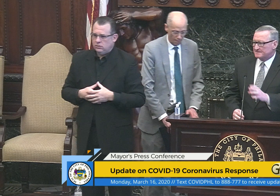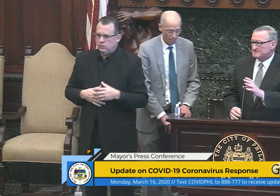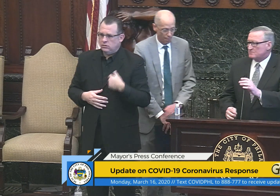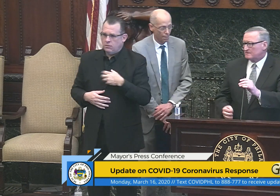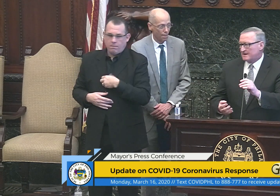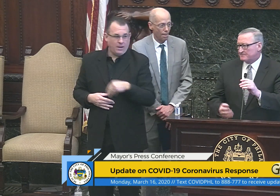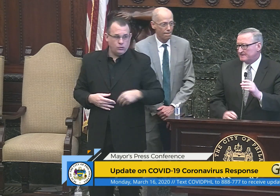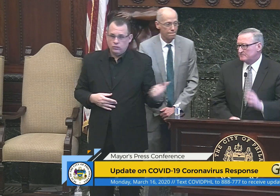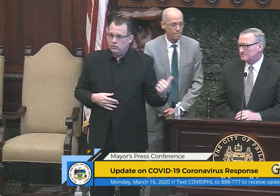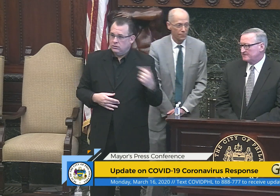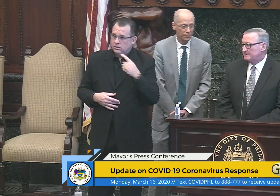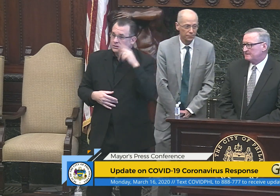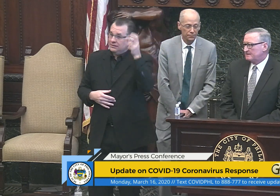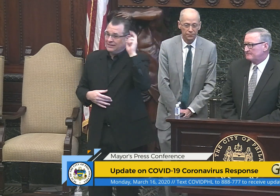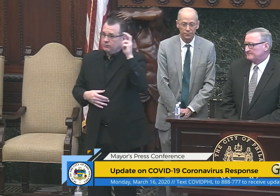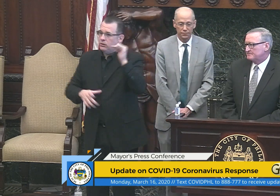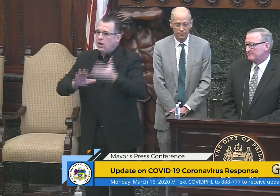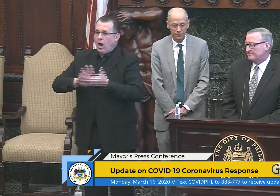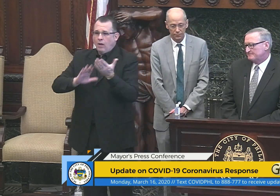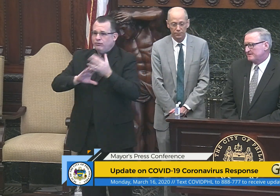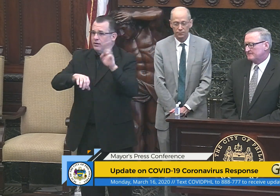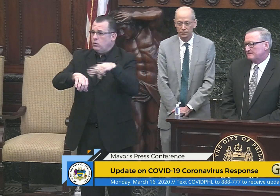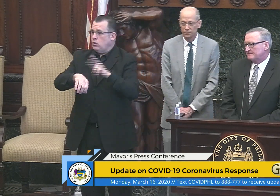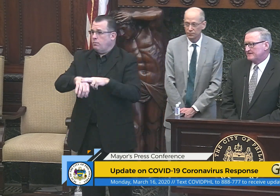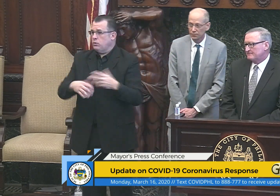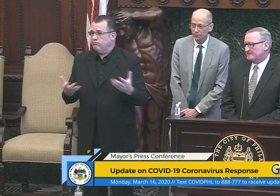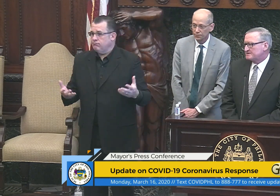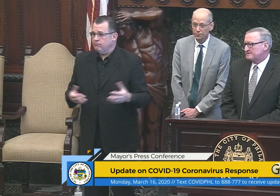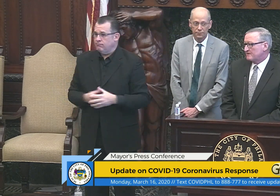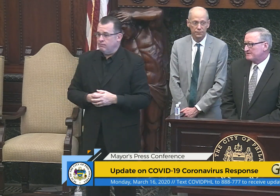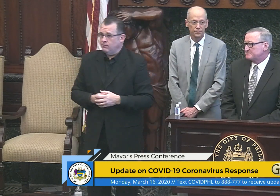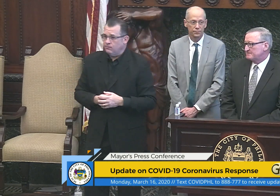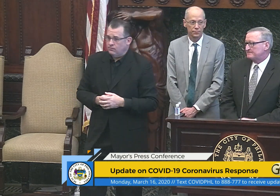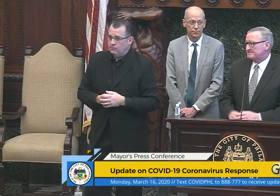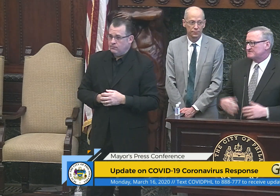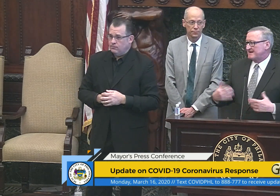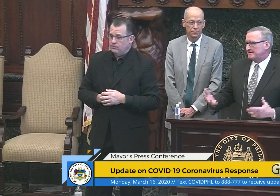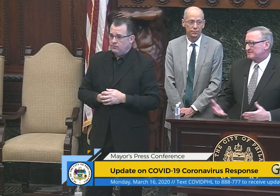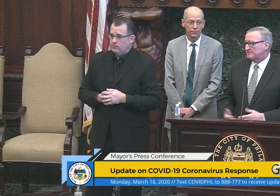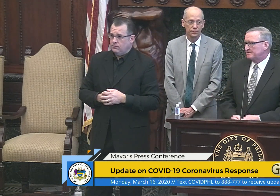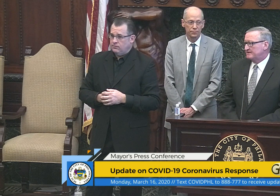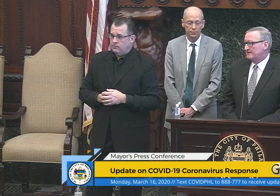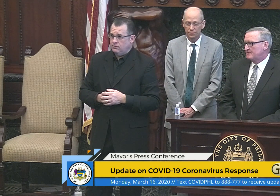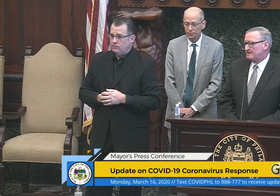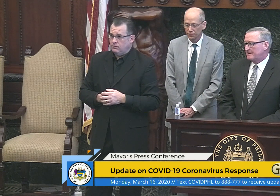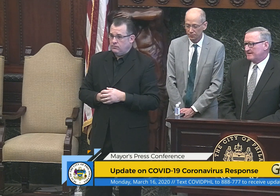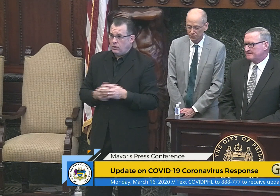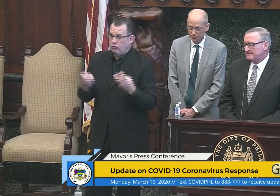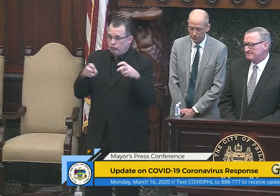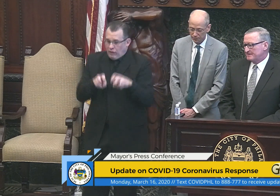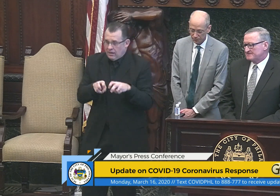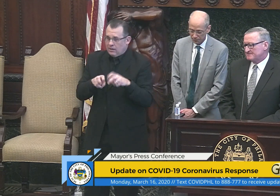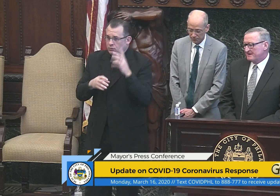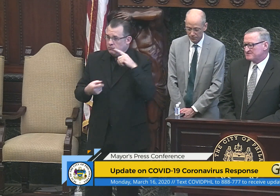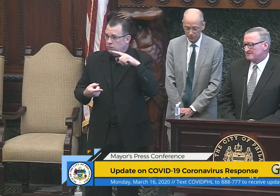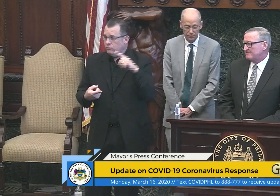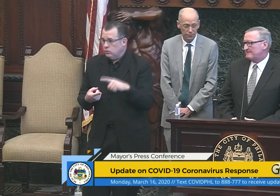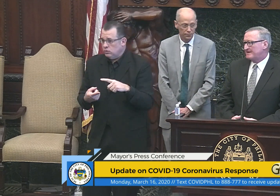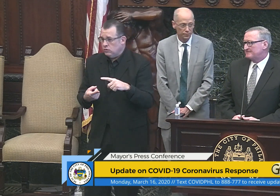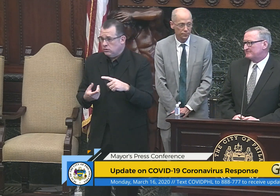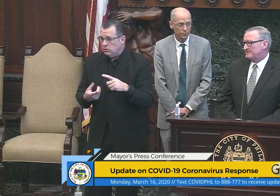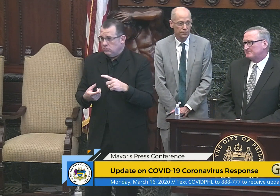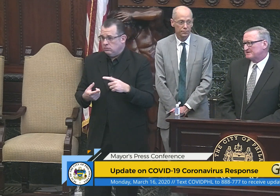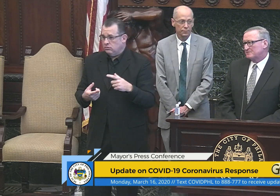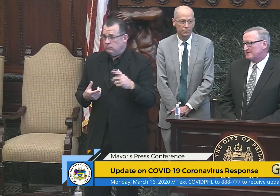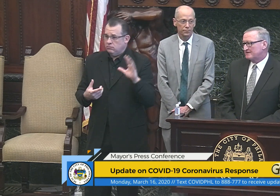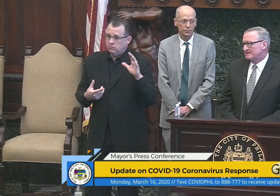Right now, SEPTA is operating normally. We've been a reduction in ridership just anecdotally, and it is a major